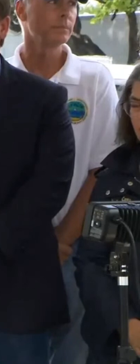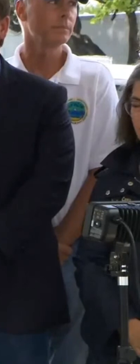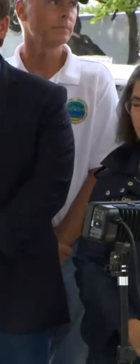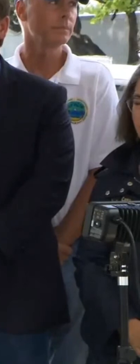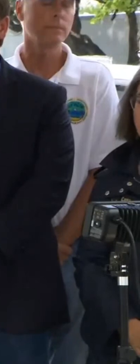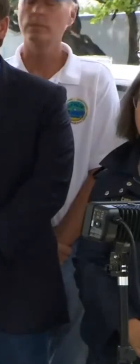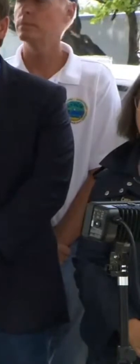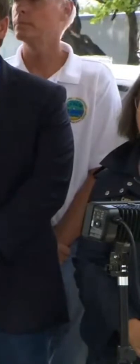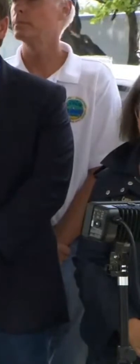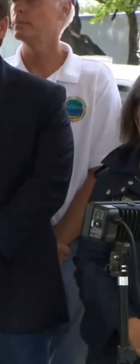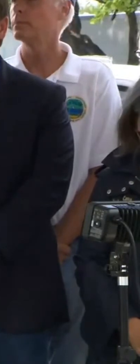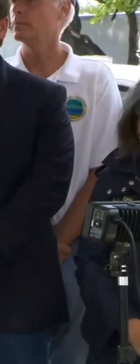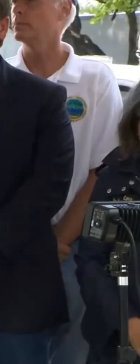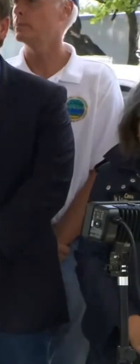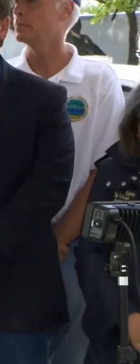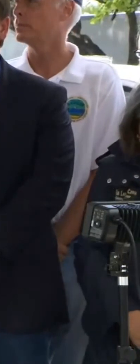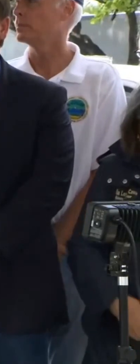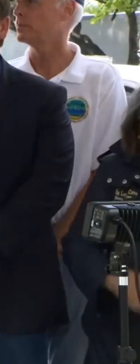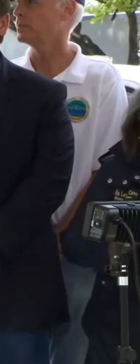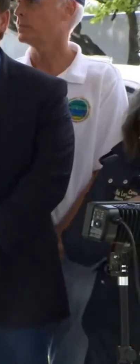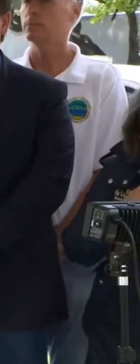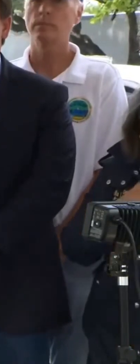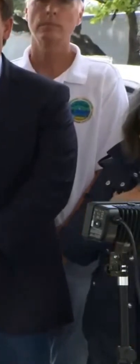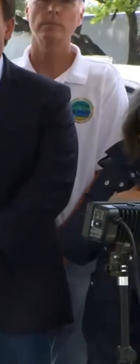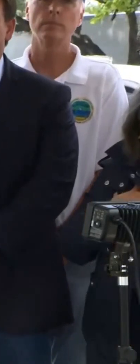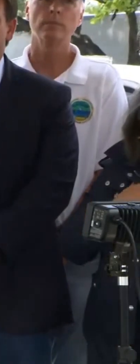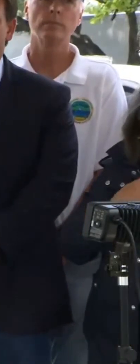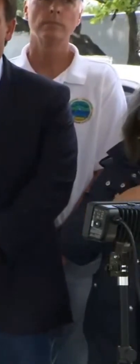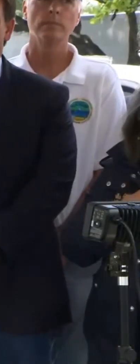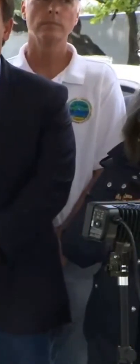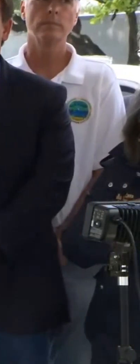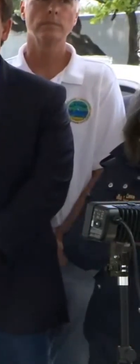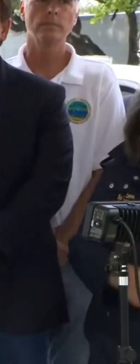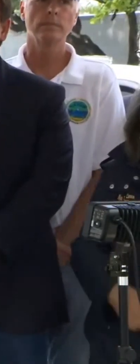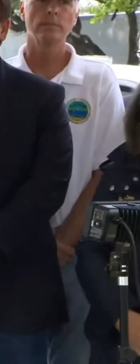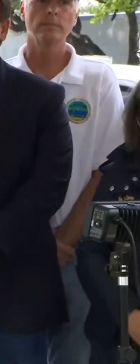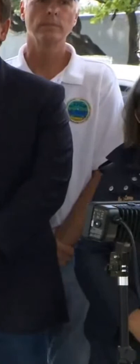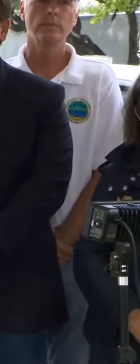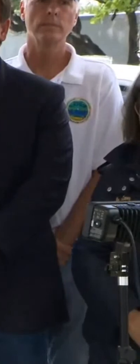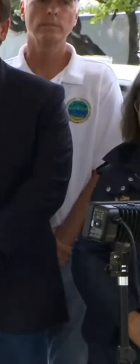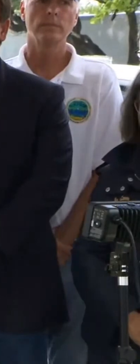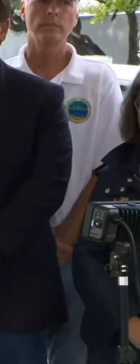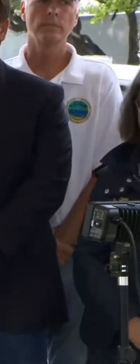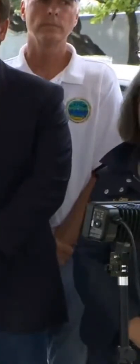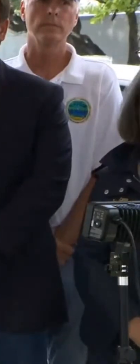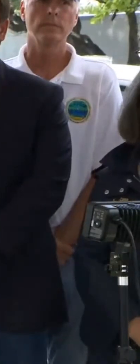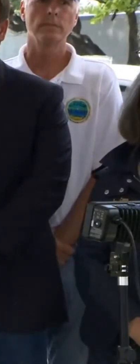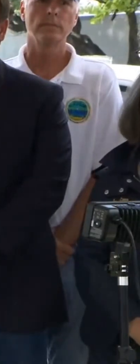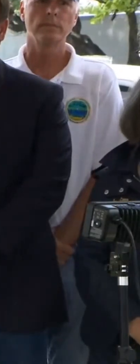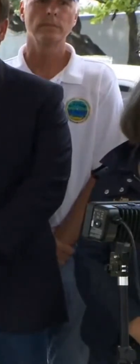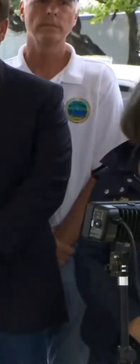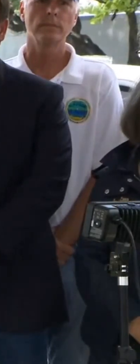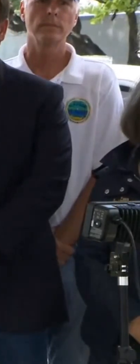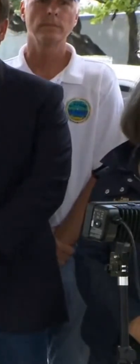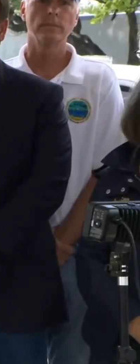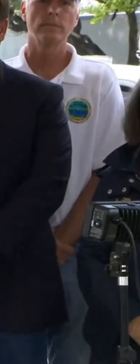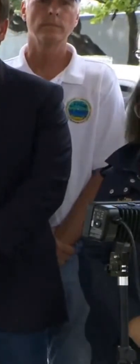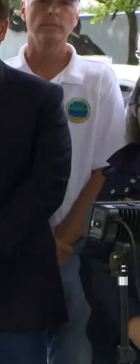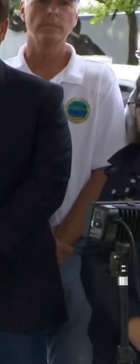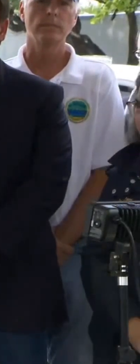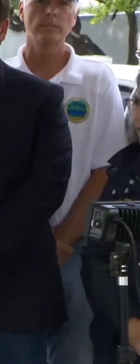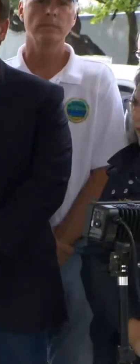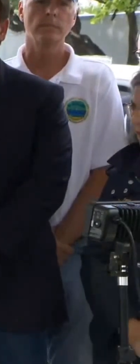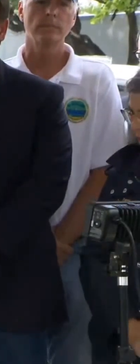perspectiva del Estado y vamos a seguir apoyando a la alcaldesa y todos aquí que están trabajando, especialmente los socorristas. Muchas